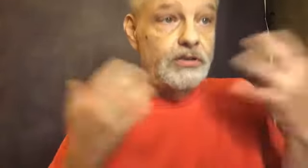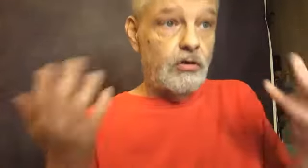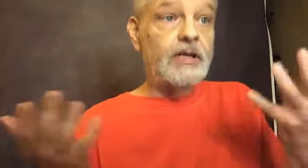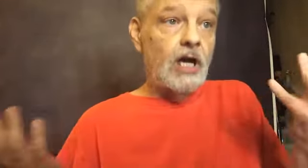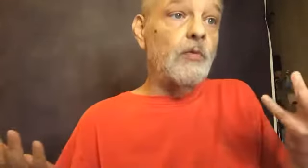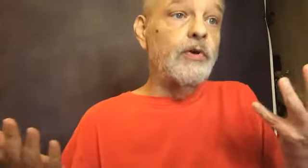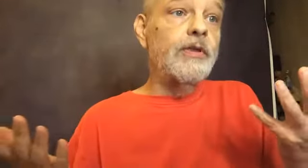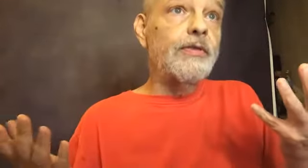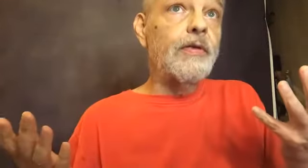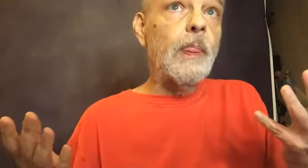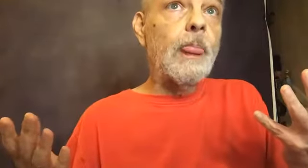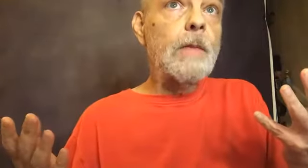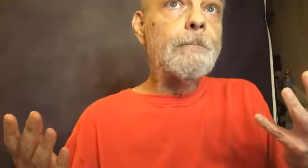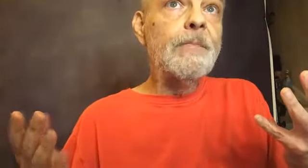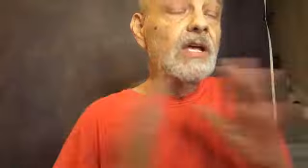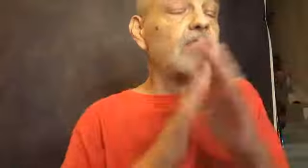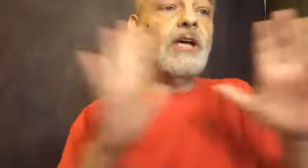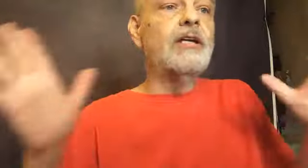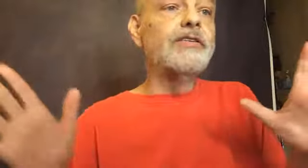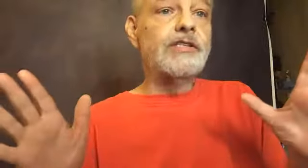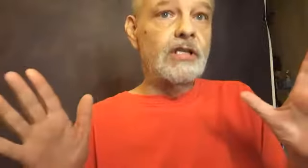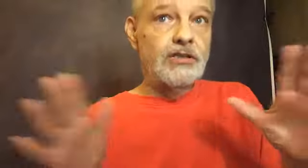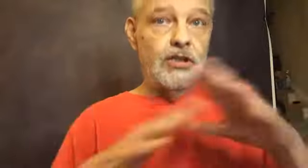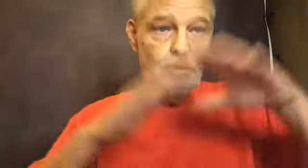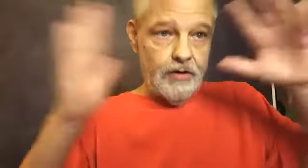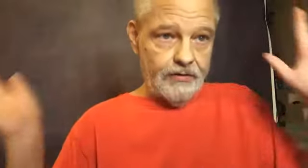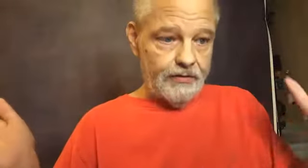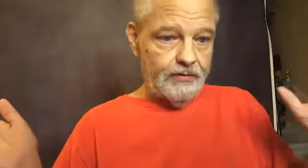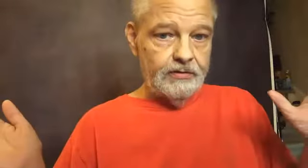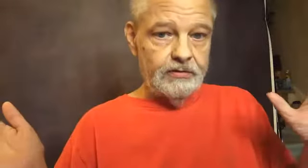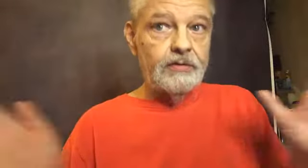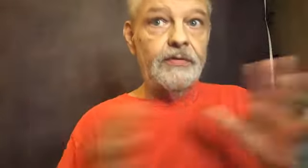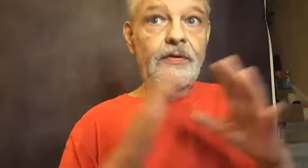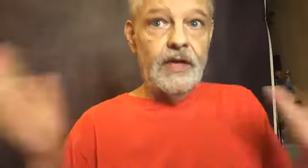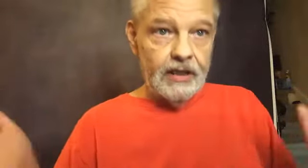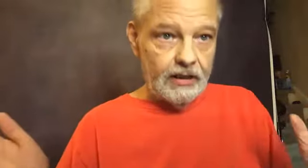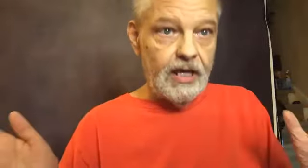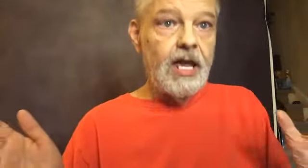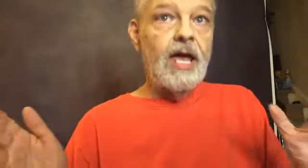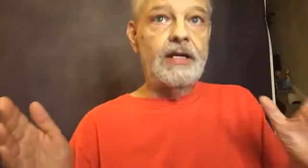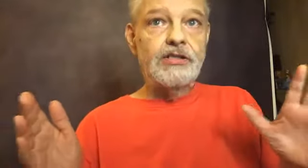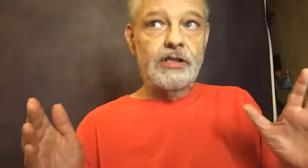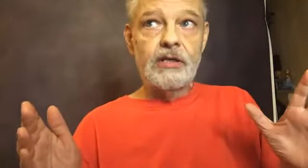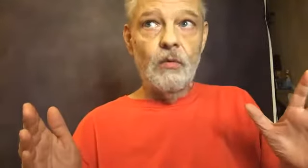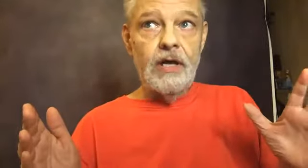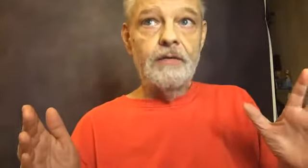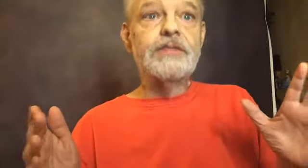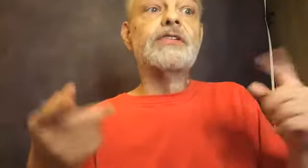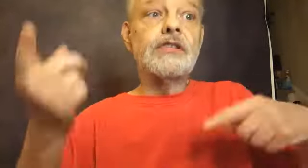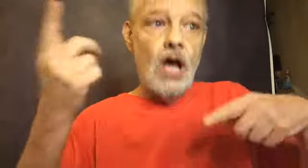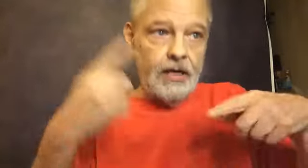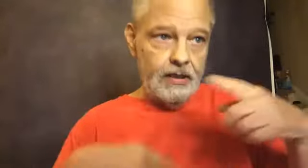tried to come up with. Signed English is a generic thing, and it's just a way of